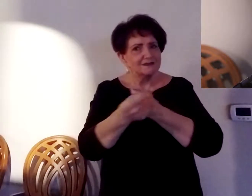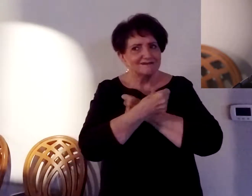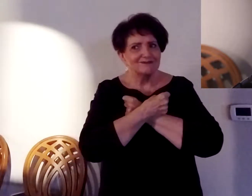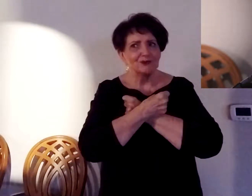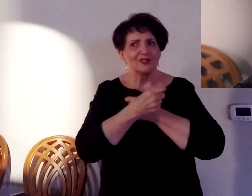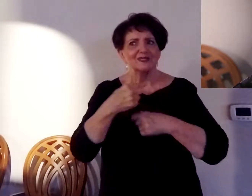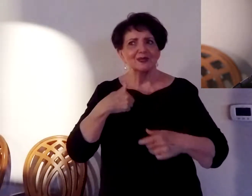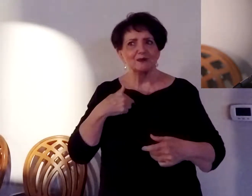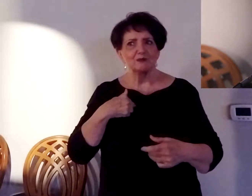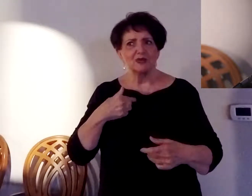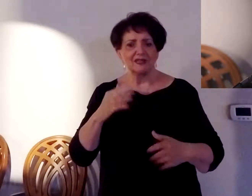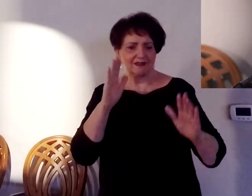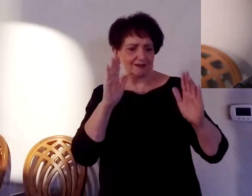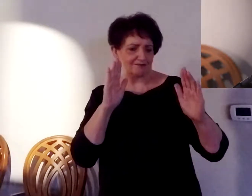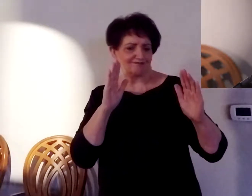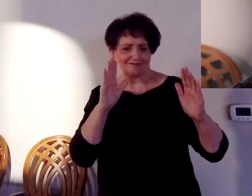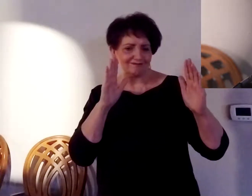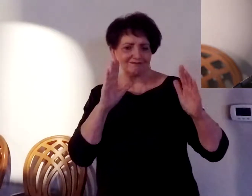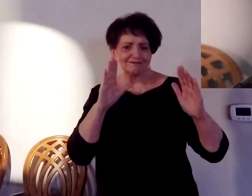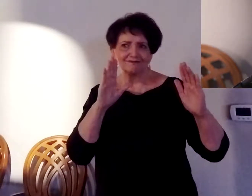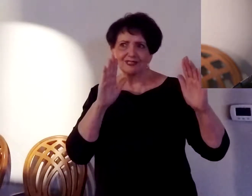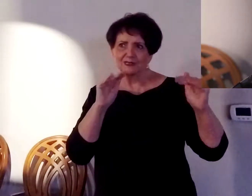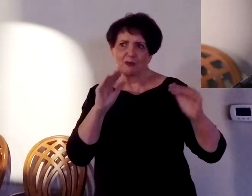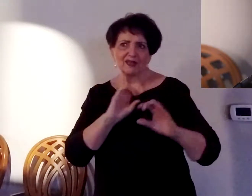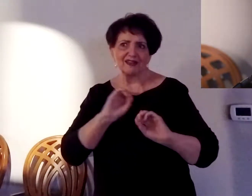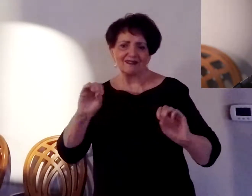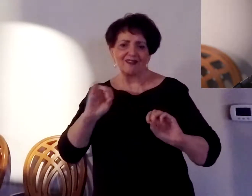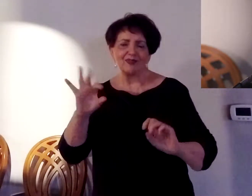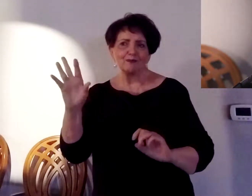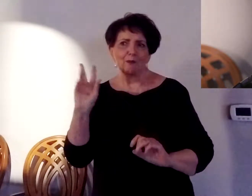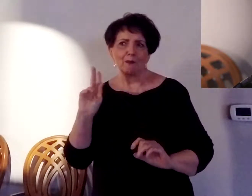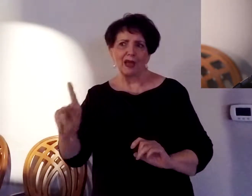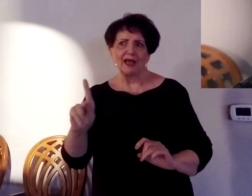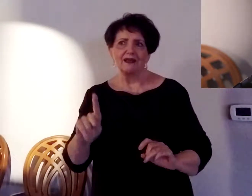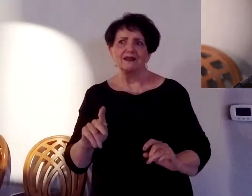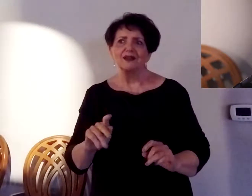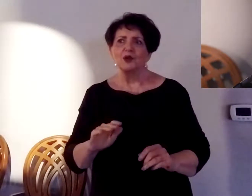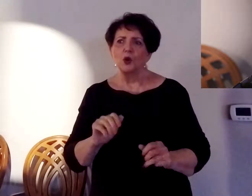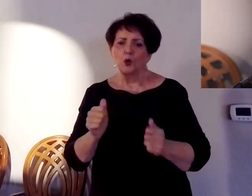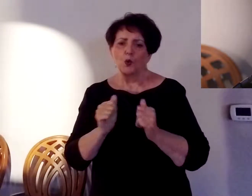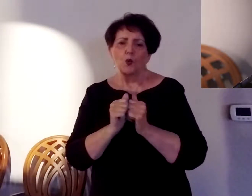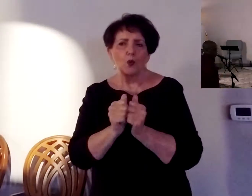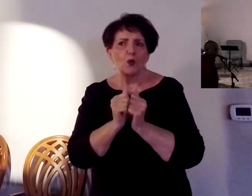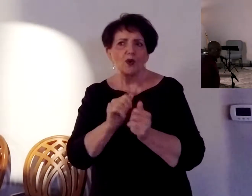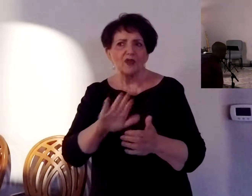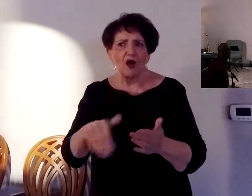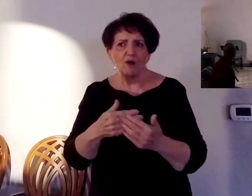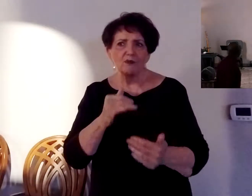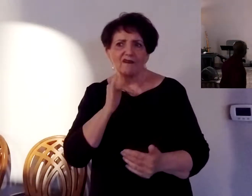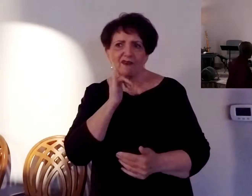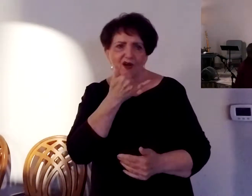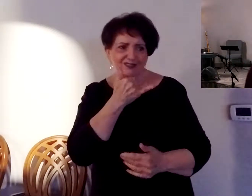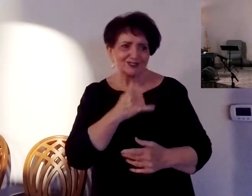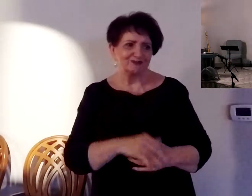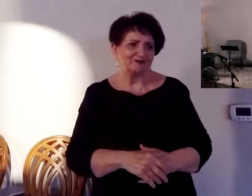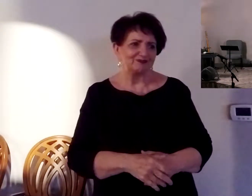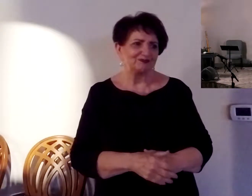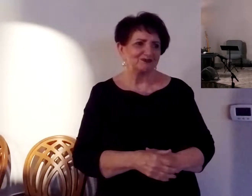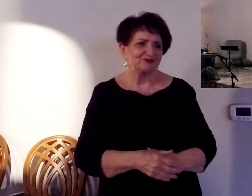unconditionally with all of my foibles and isms. So thank you, thank you, thank you, and thank you. Yay.